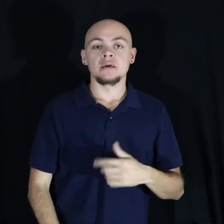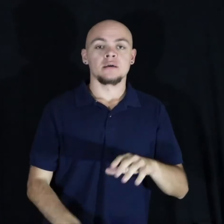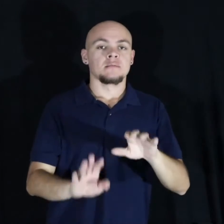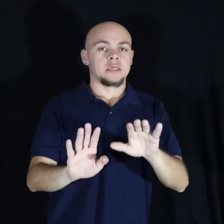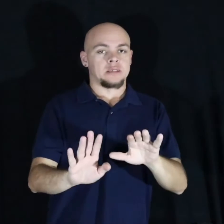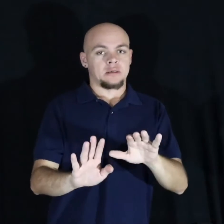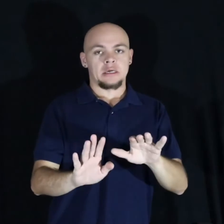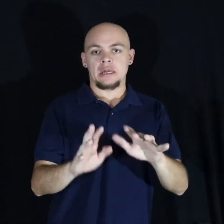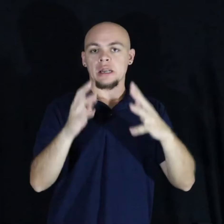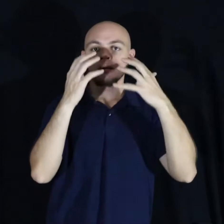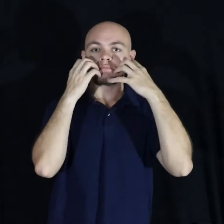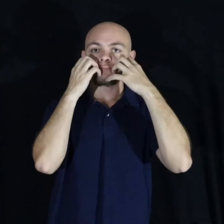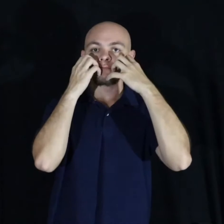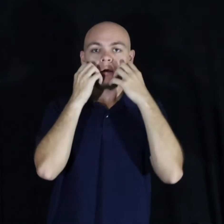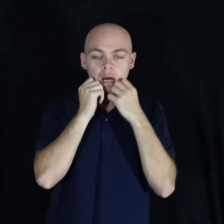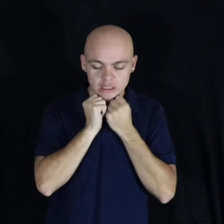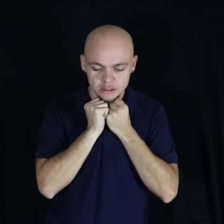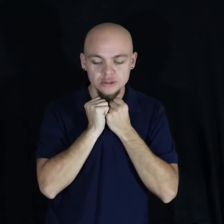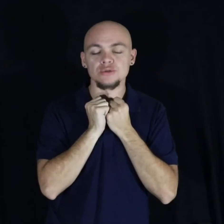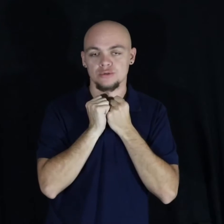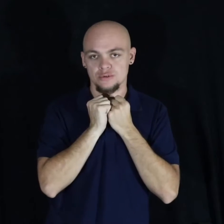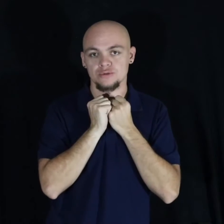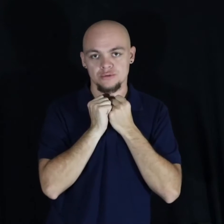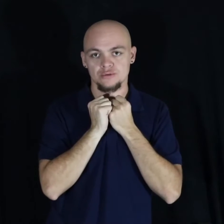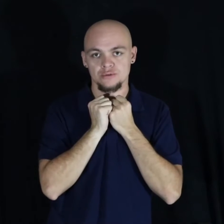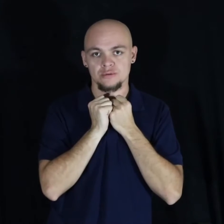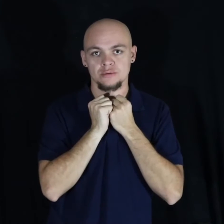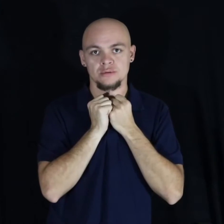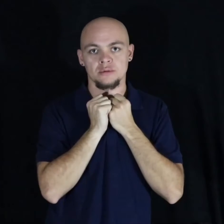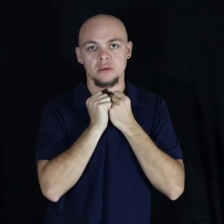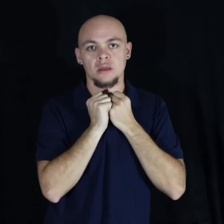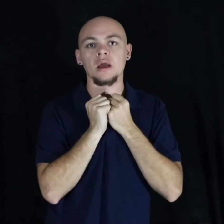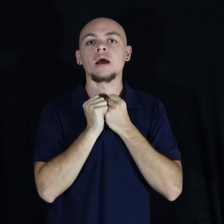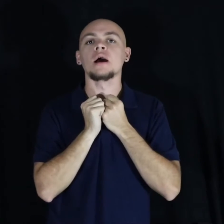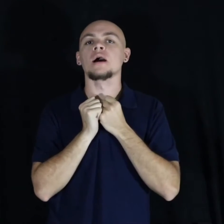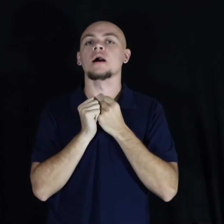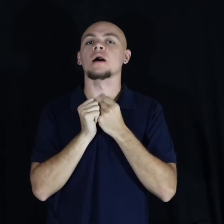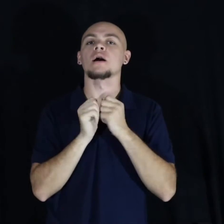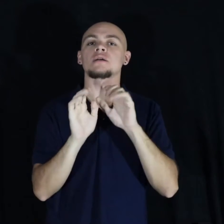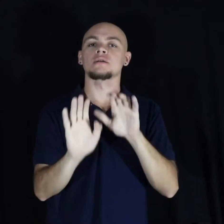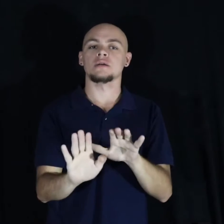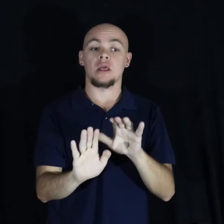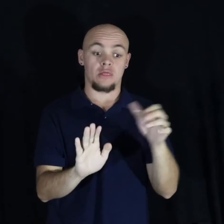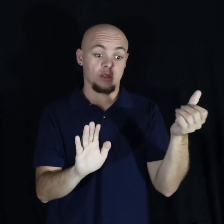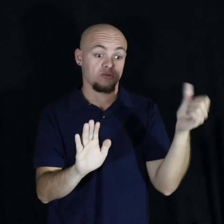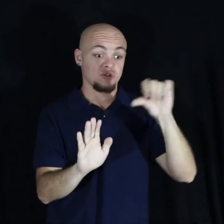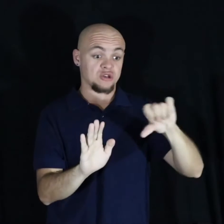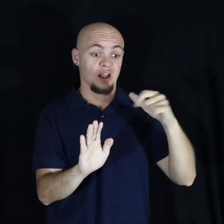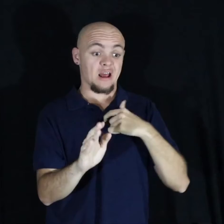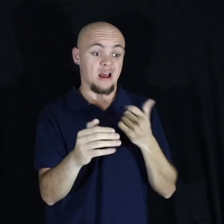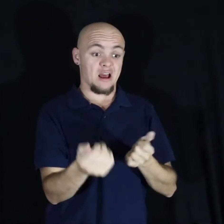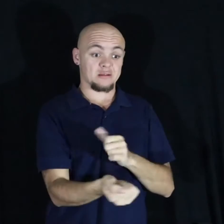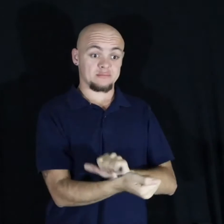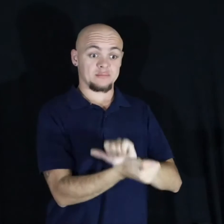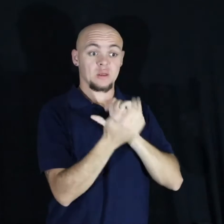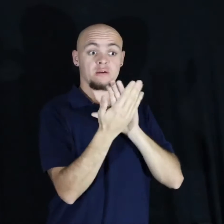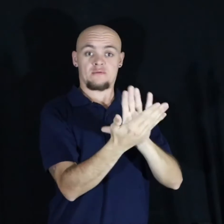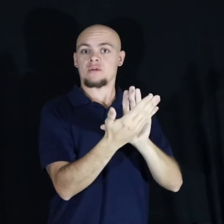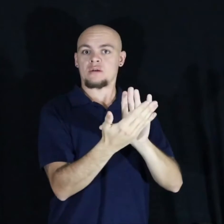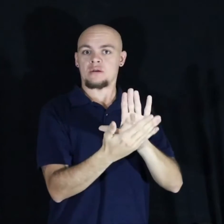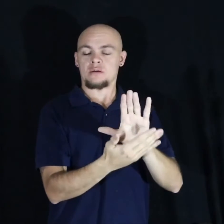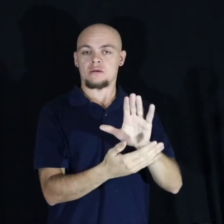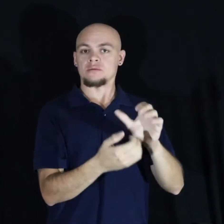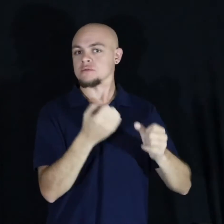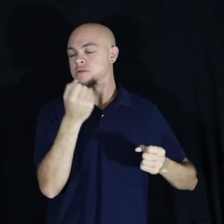most valuable about this experience, apart from being able to live abroad, was that the rejections I faced within the experience fortified